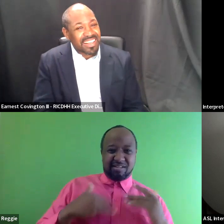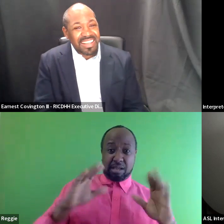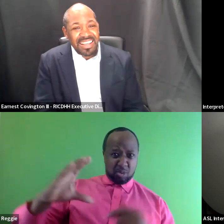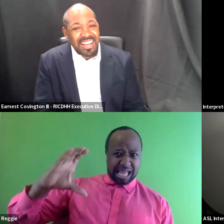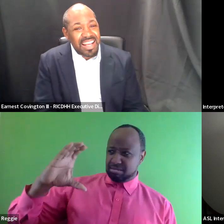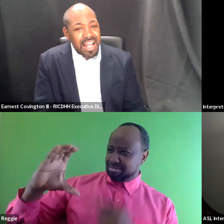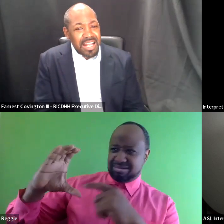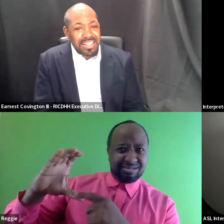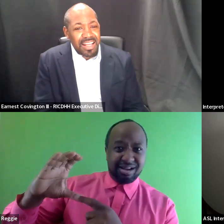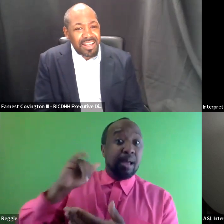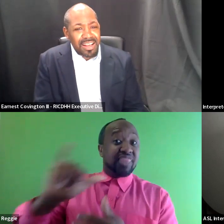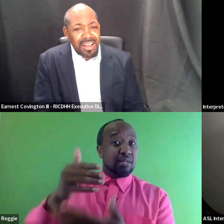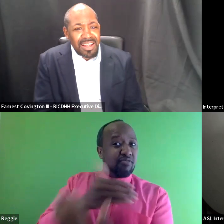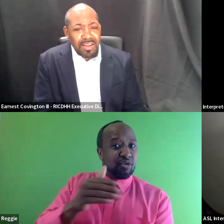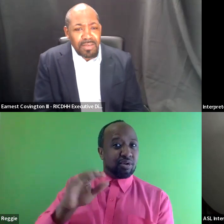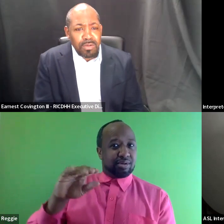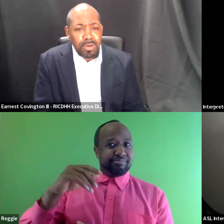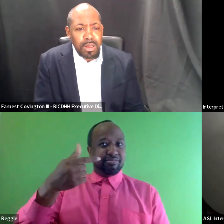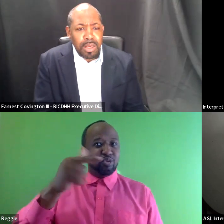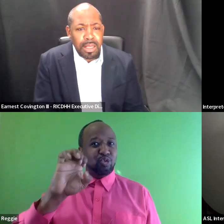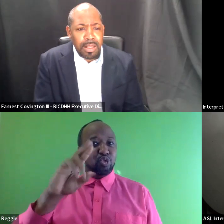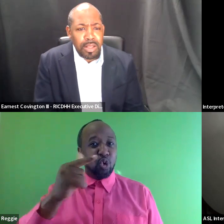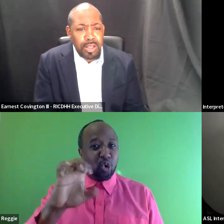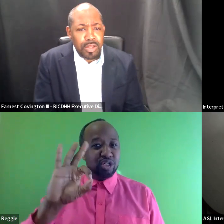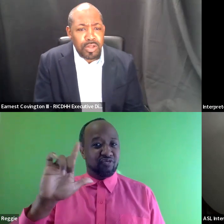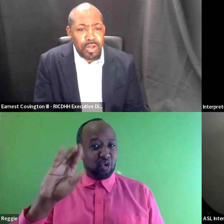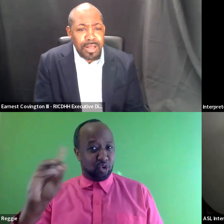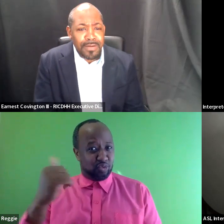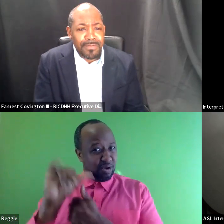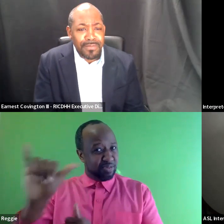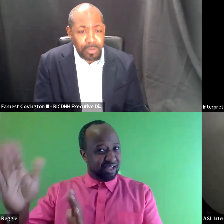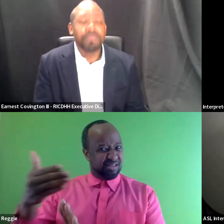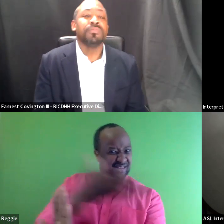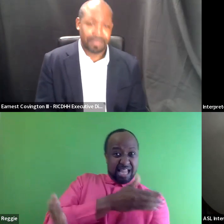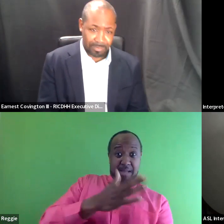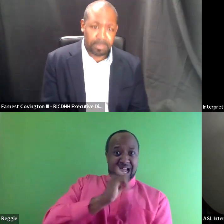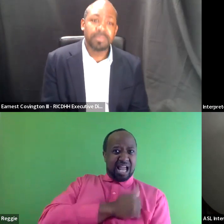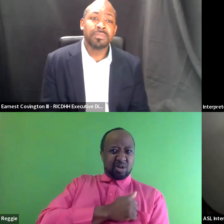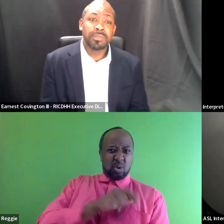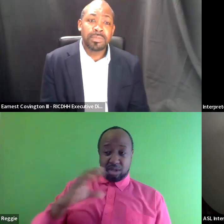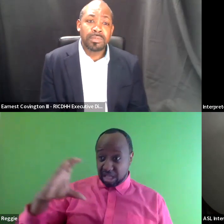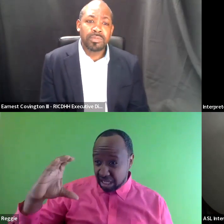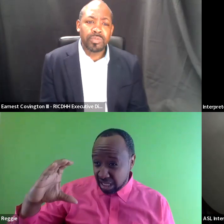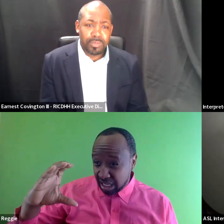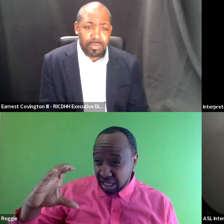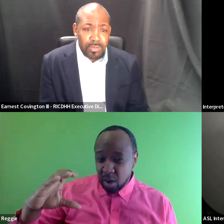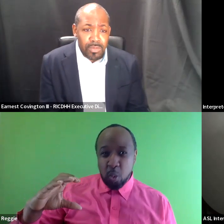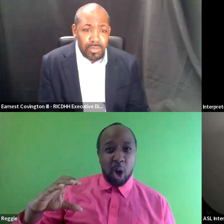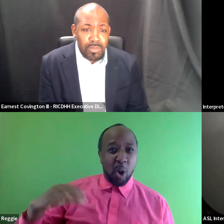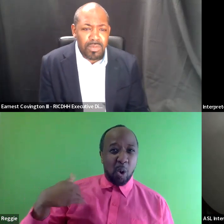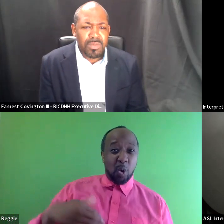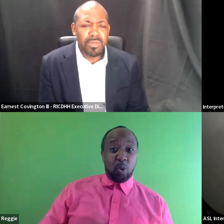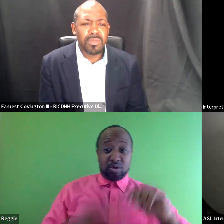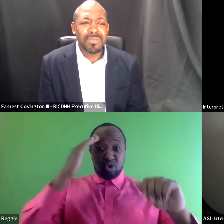like reading. I'm not good at reading. I'm talking about 6-inch high things to read. You know what I'm saying? Like, not light reading. But I had